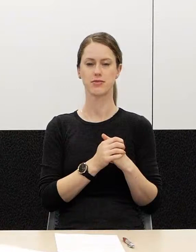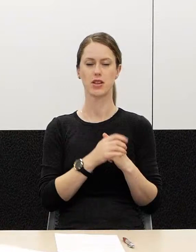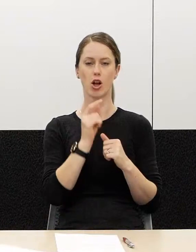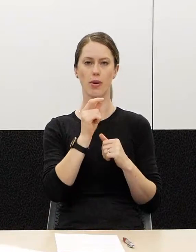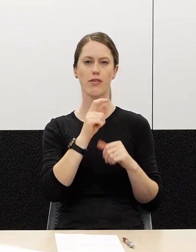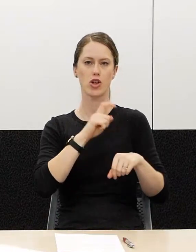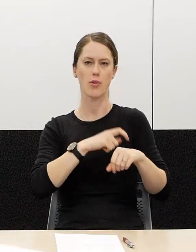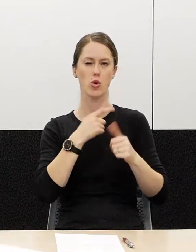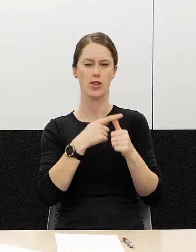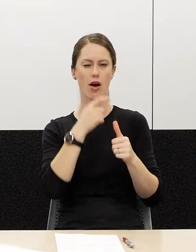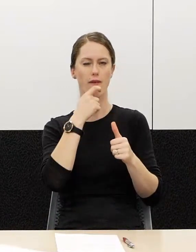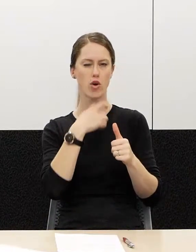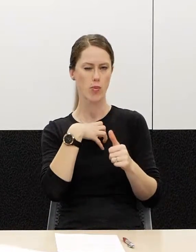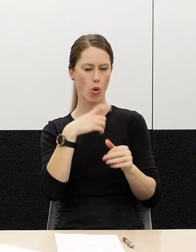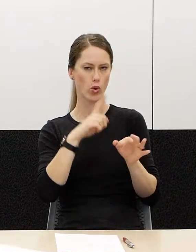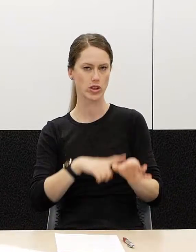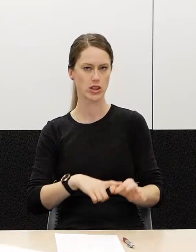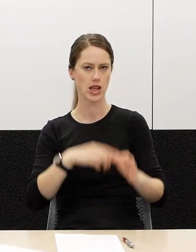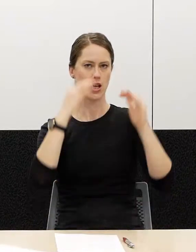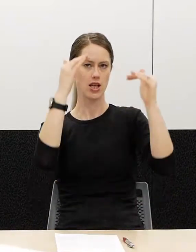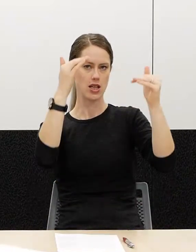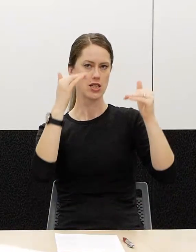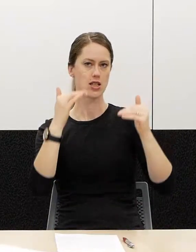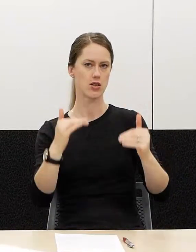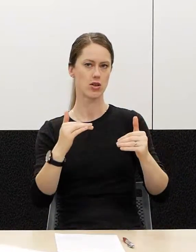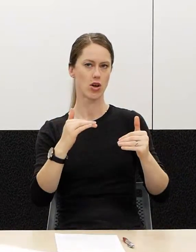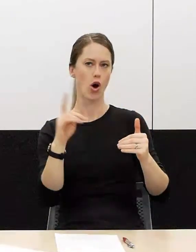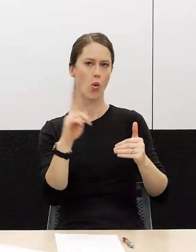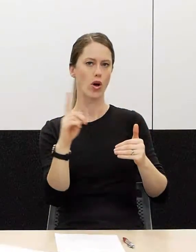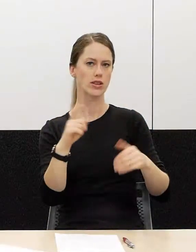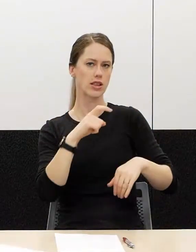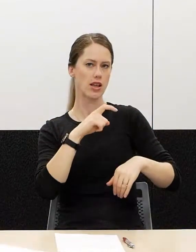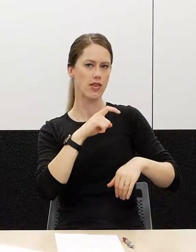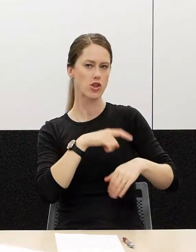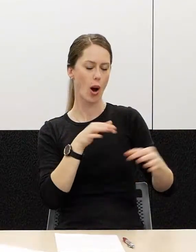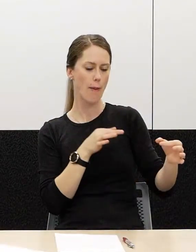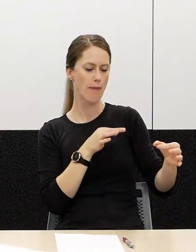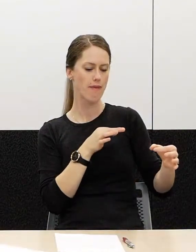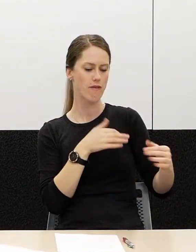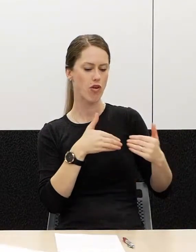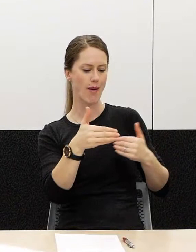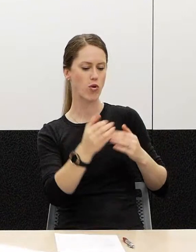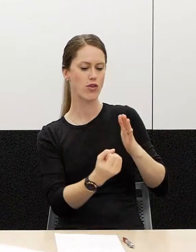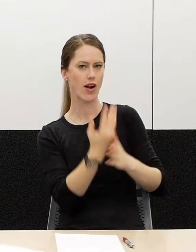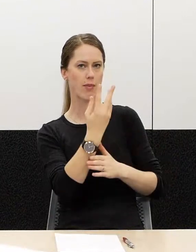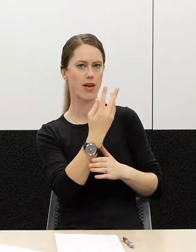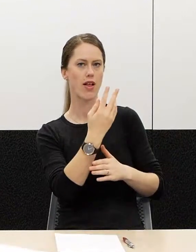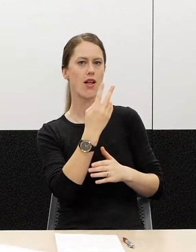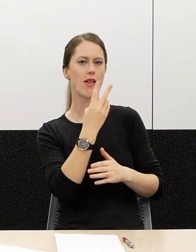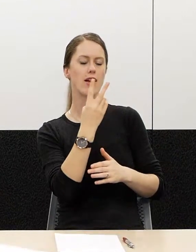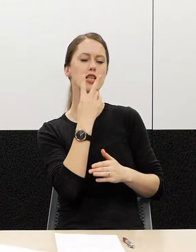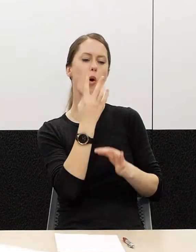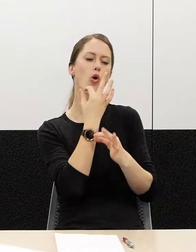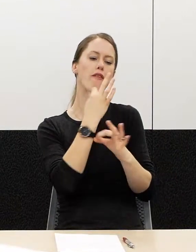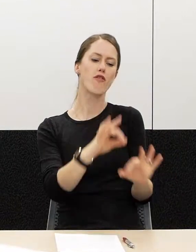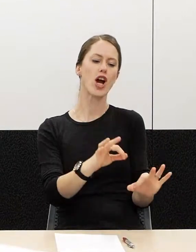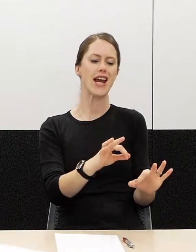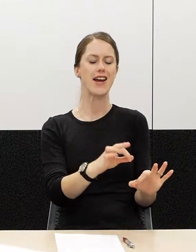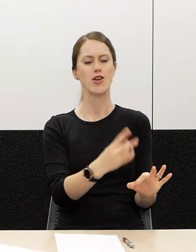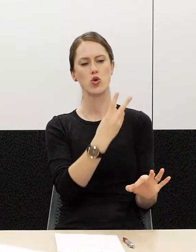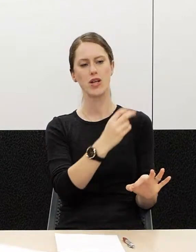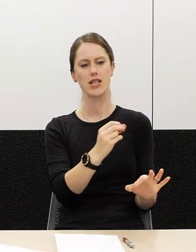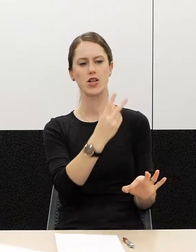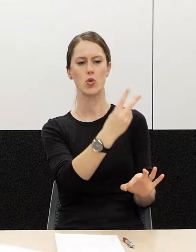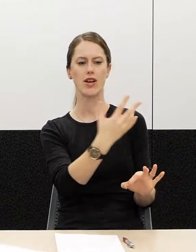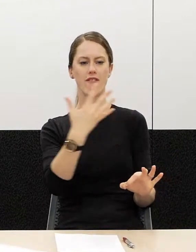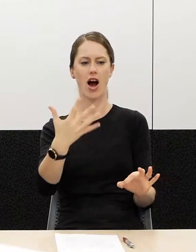of time to answer some more questions. So the next question we've got is, what's the time frame for the development of the Smoke-Free 2025 action plan? And I